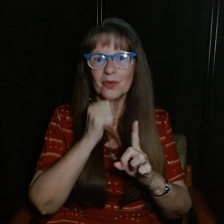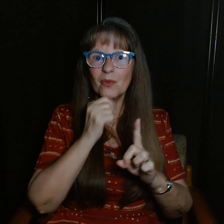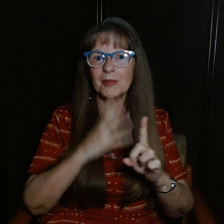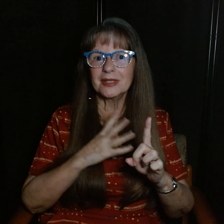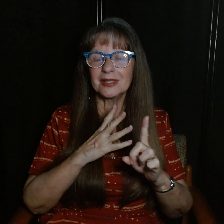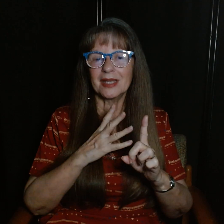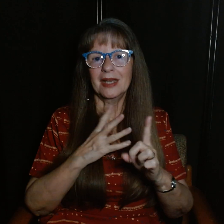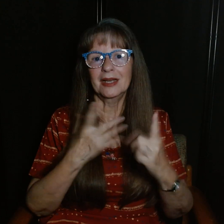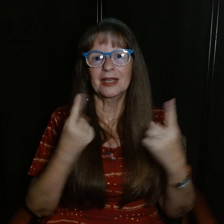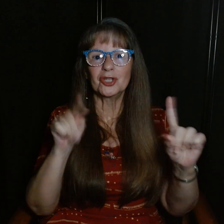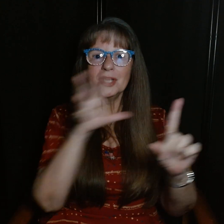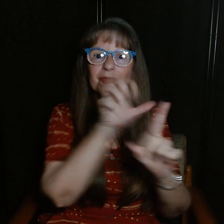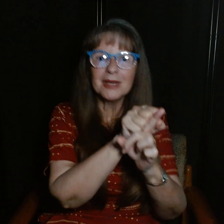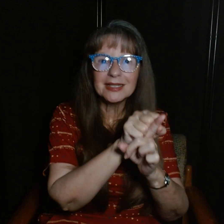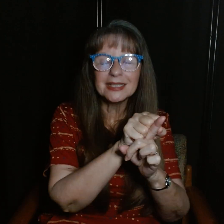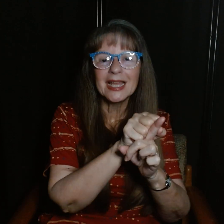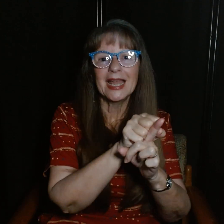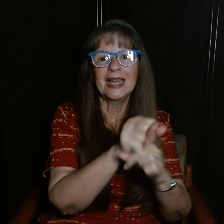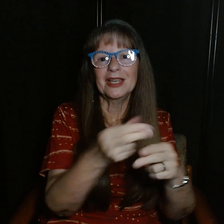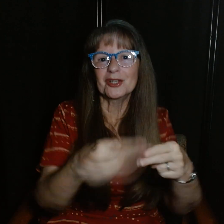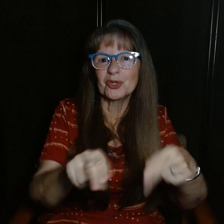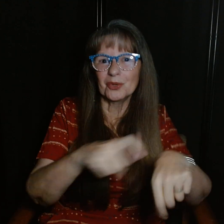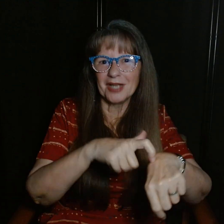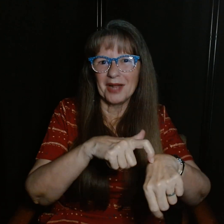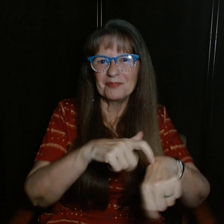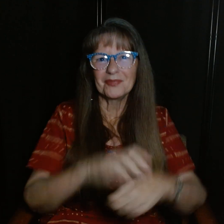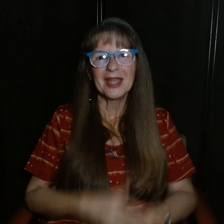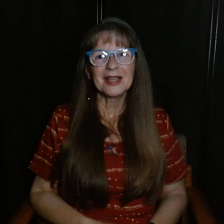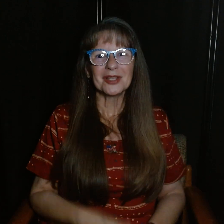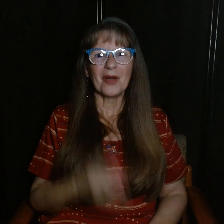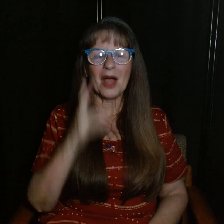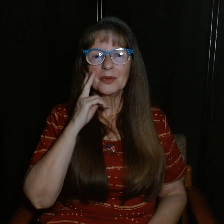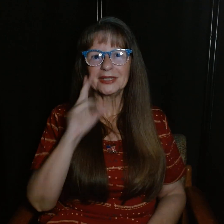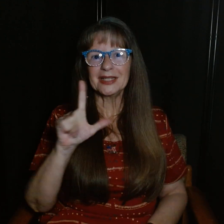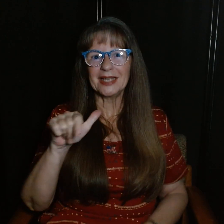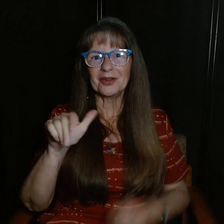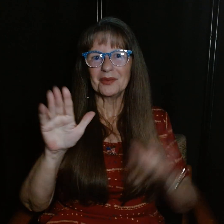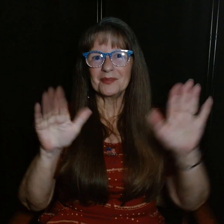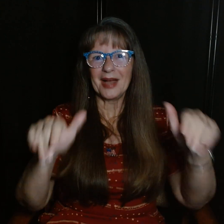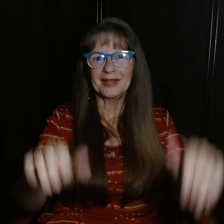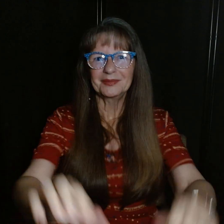woman's achievement, and in a short time. So I will see you later. Bye.